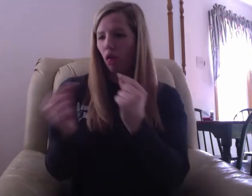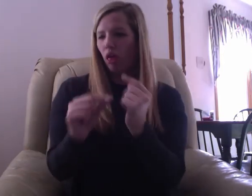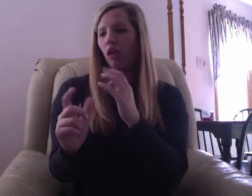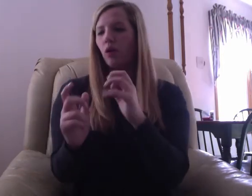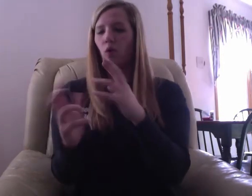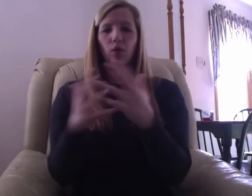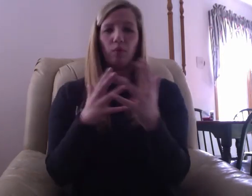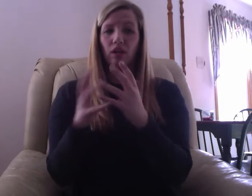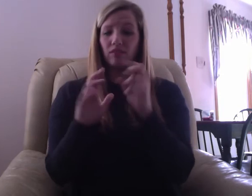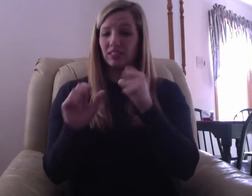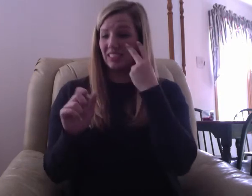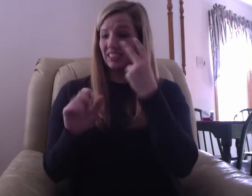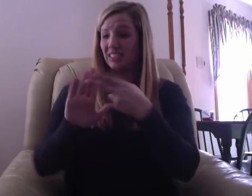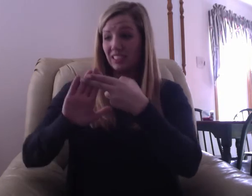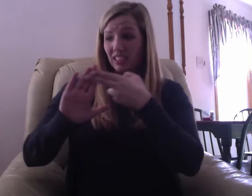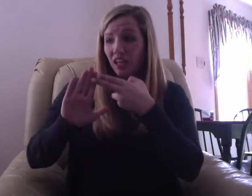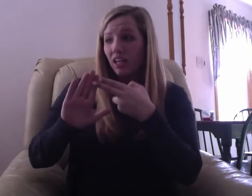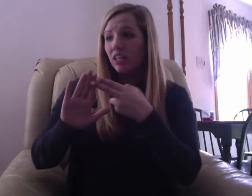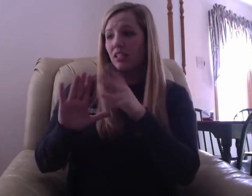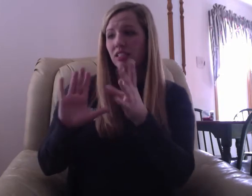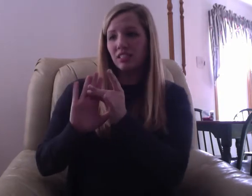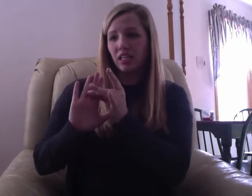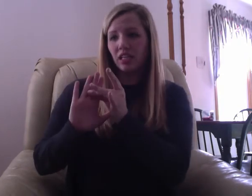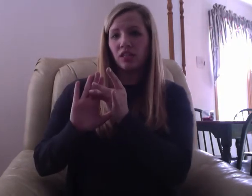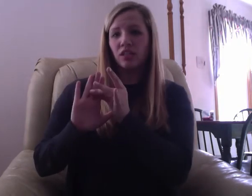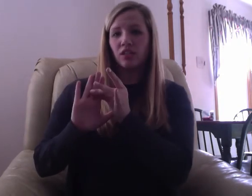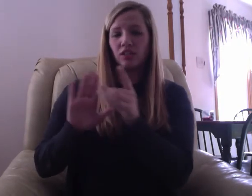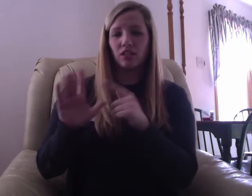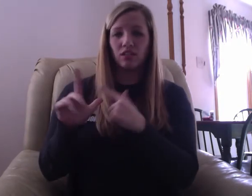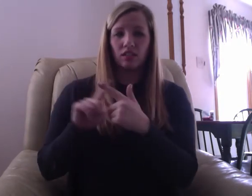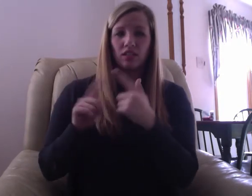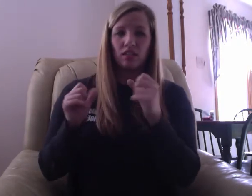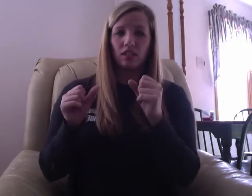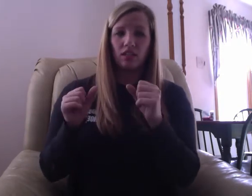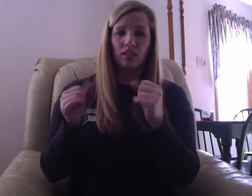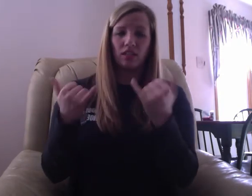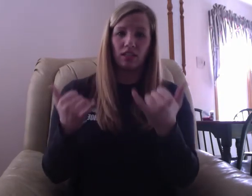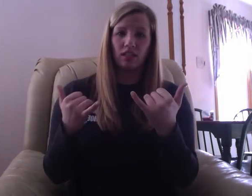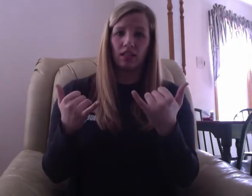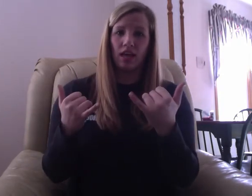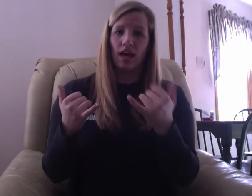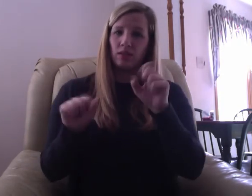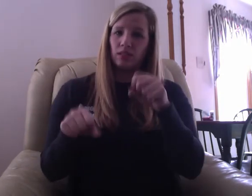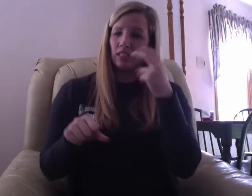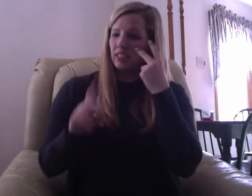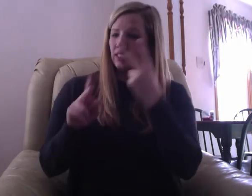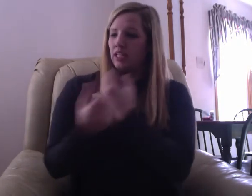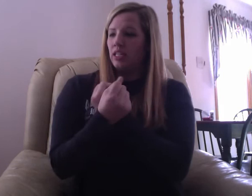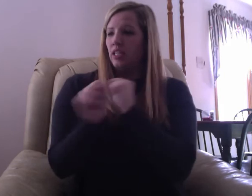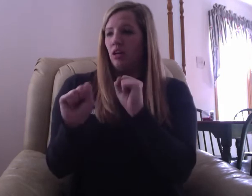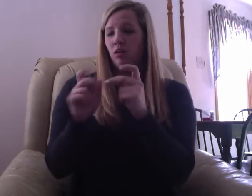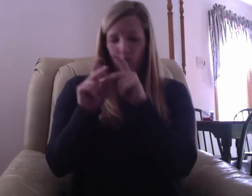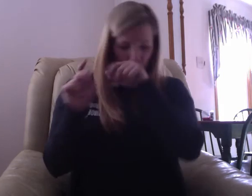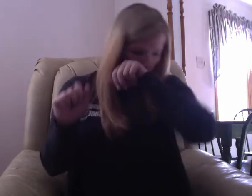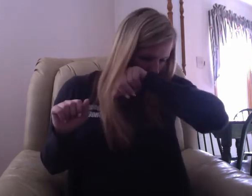see that sticker. So creating that safe space is really talking about having the dialogue